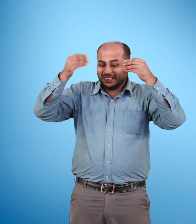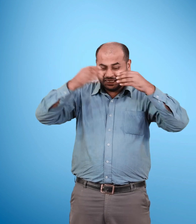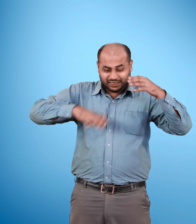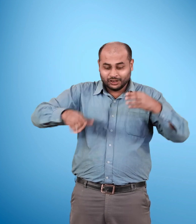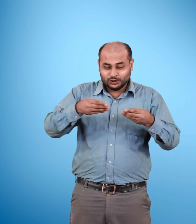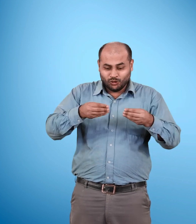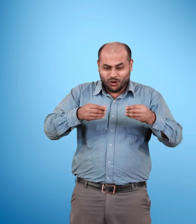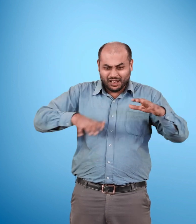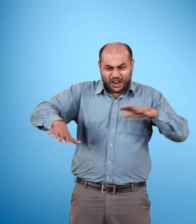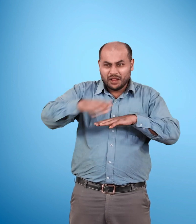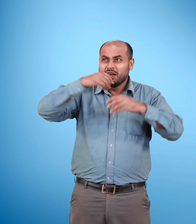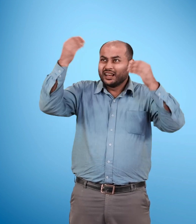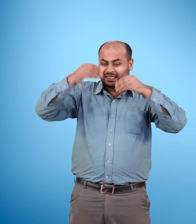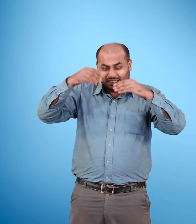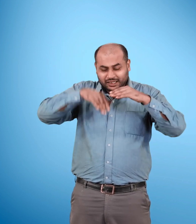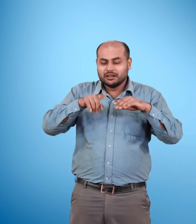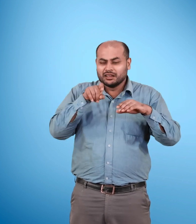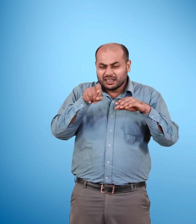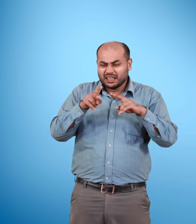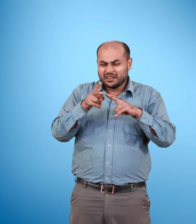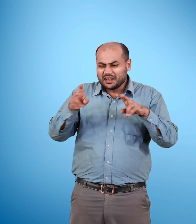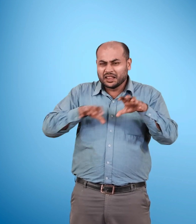also affect the animals living in the soil.